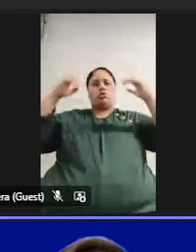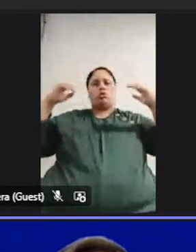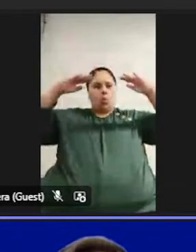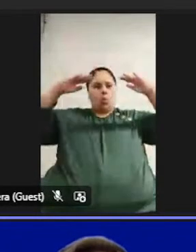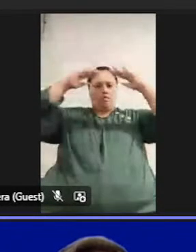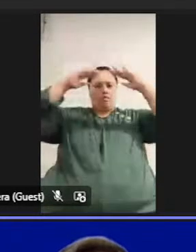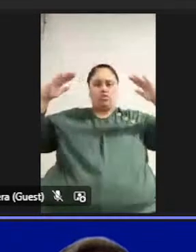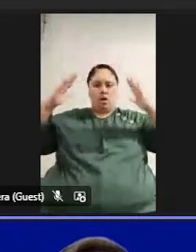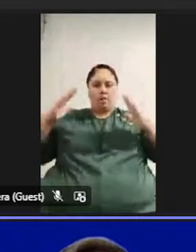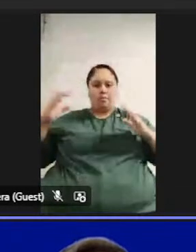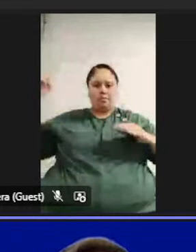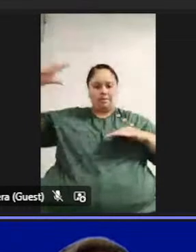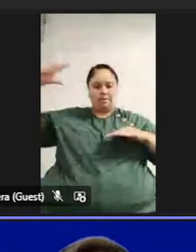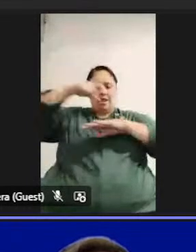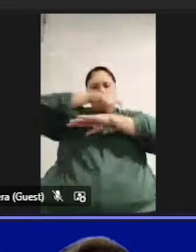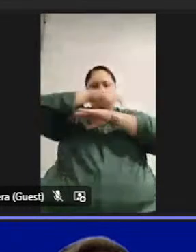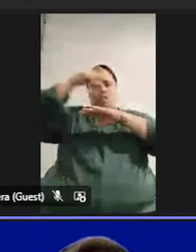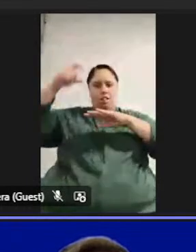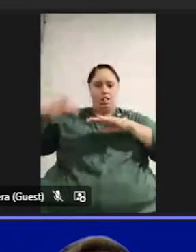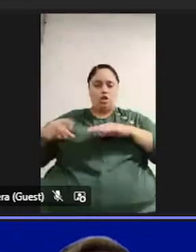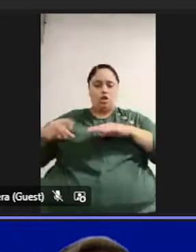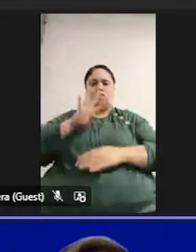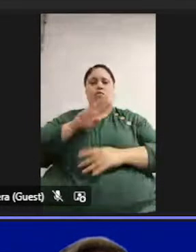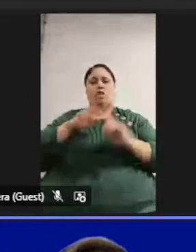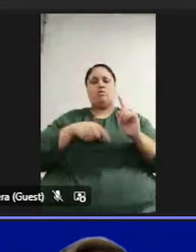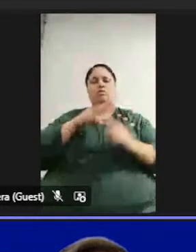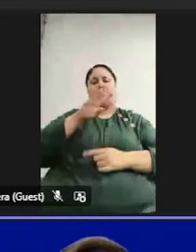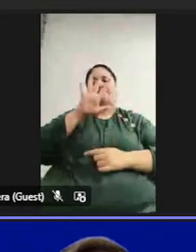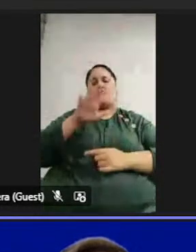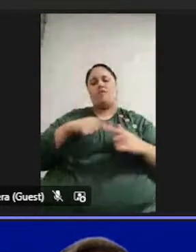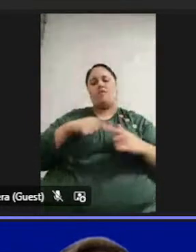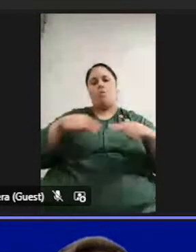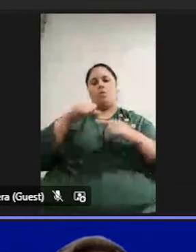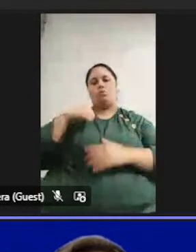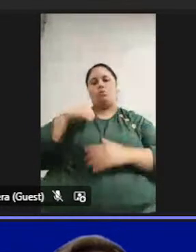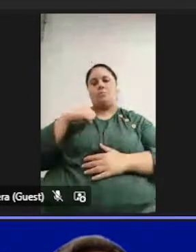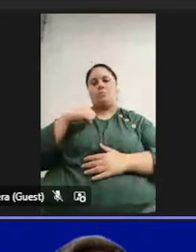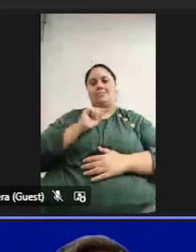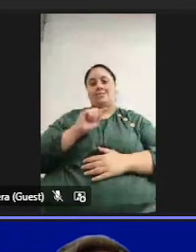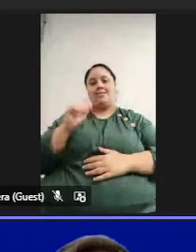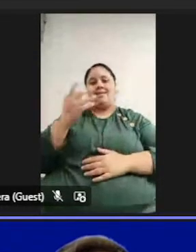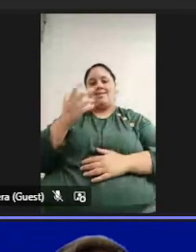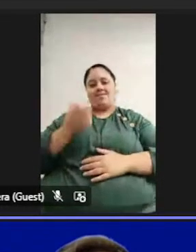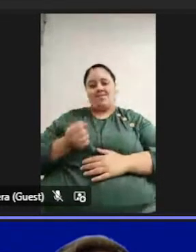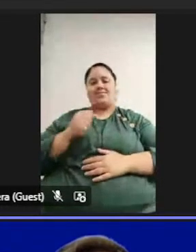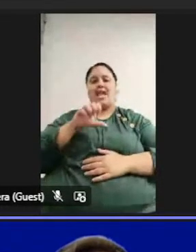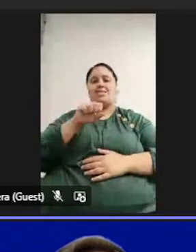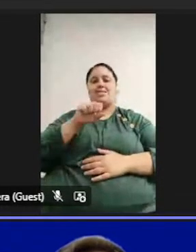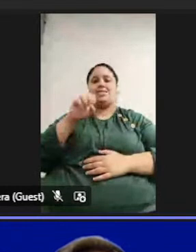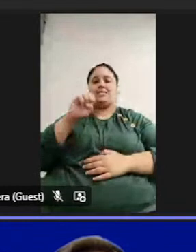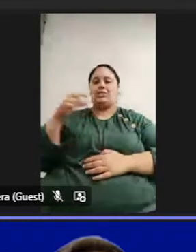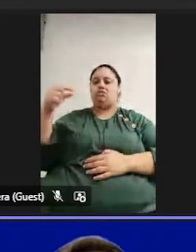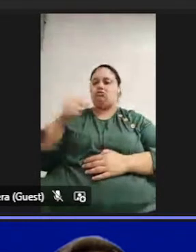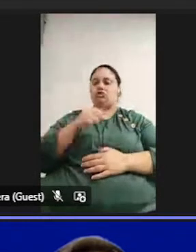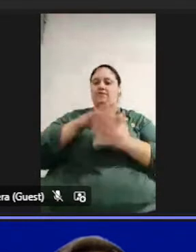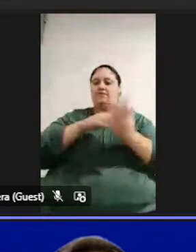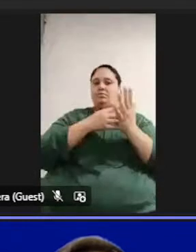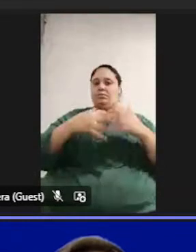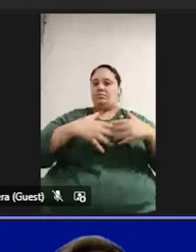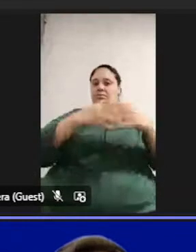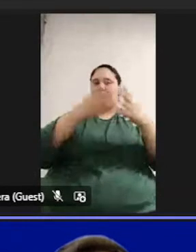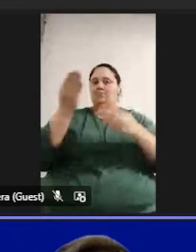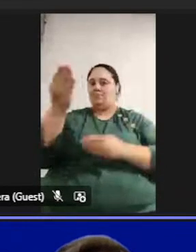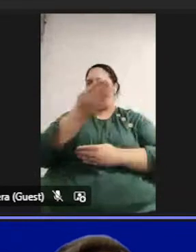the 25 Western Cape local municipalities have SSEG frameworks in place, and 21 of